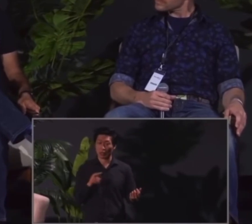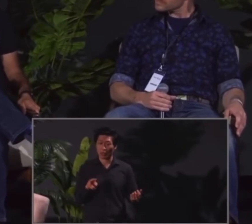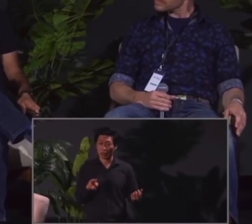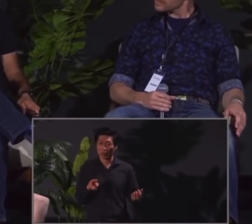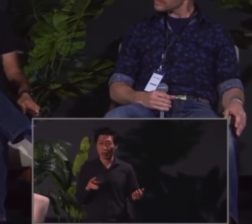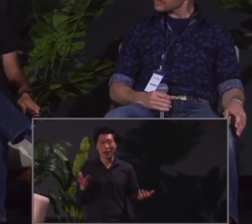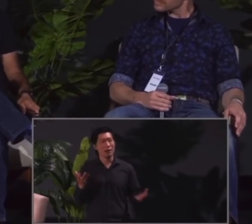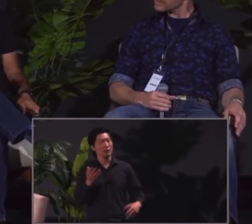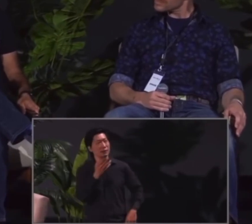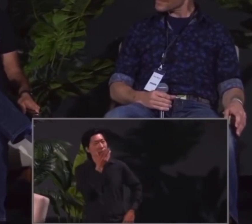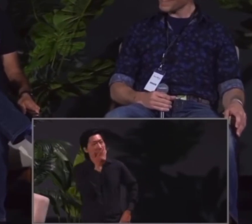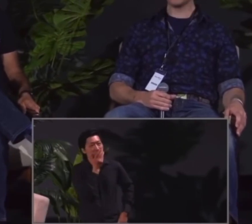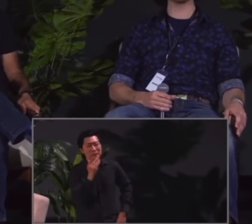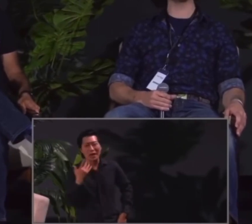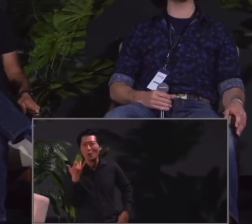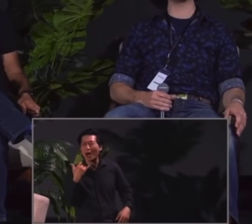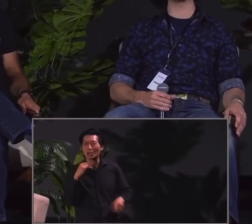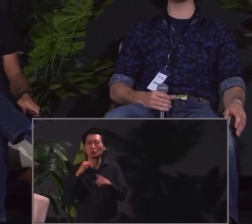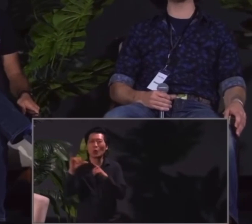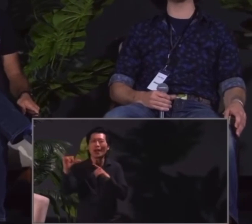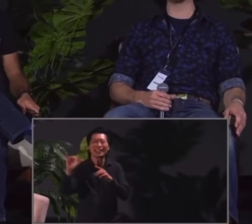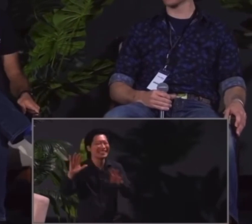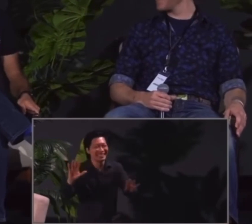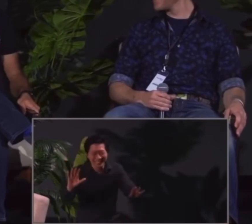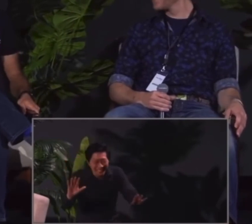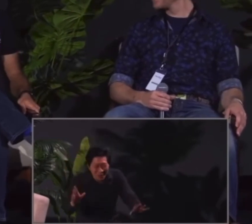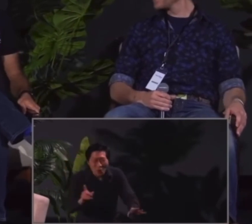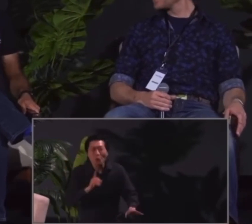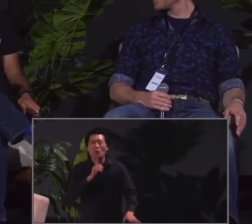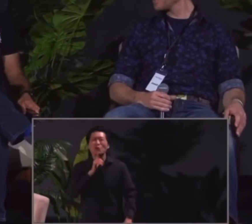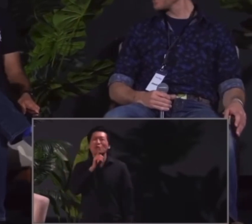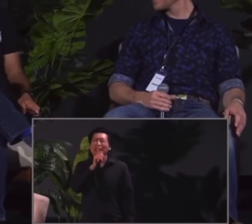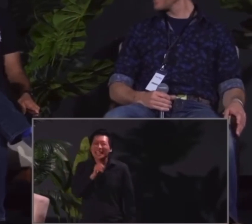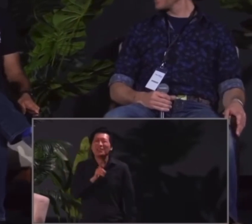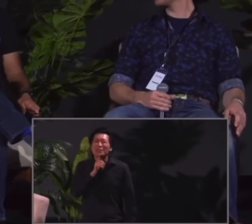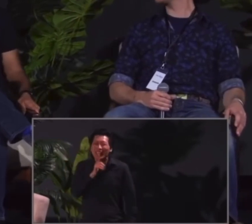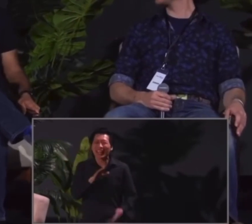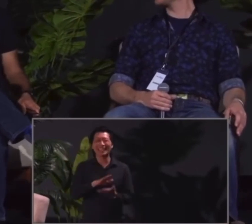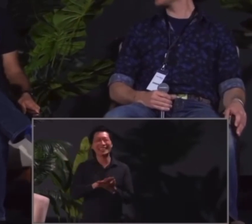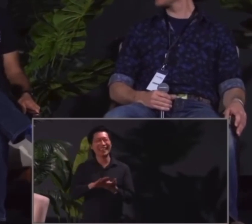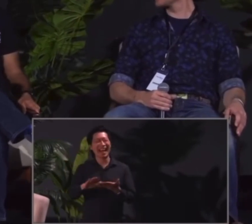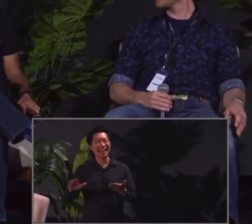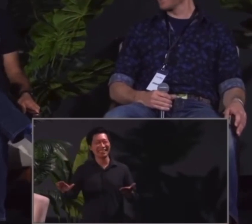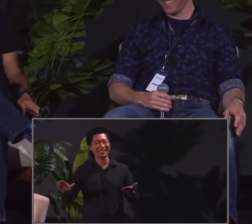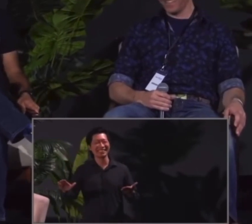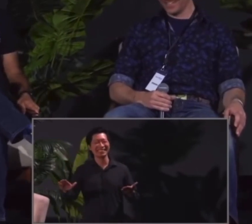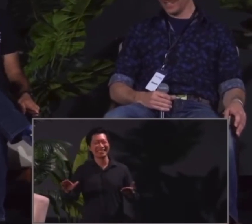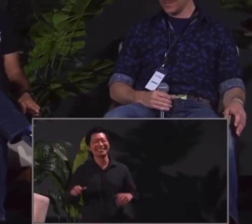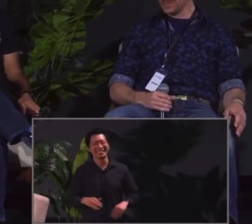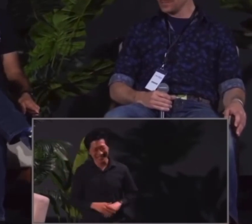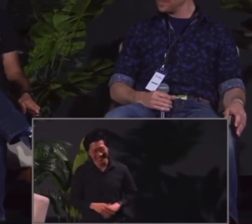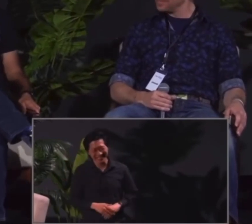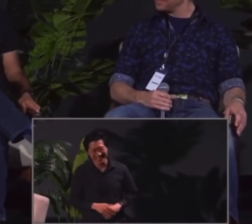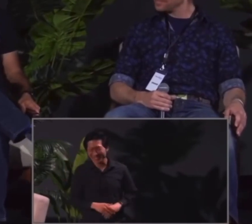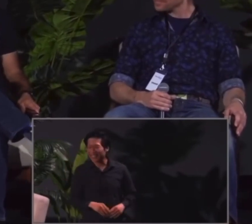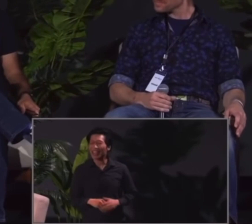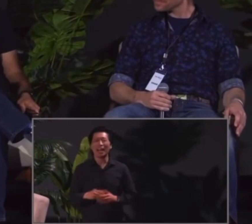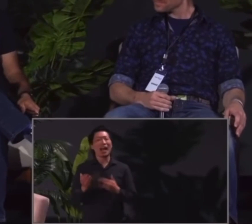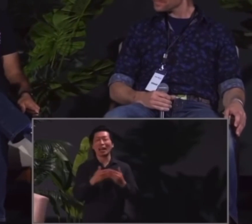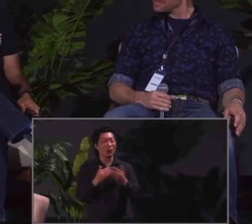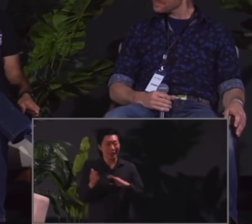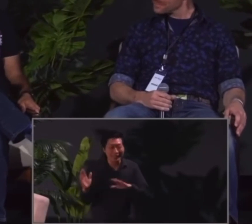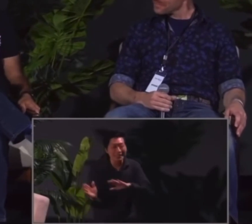Oh, I'm not allowed to swear. It was really, really nice. Do it. Yeah, no. No, I'm not. Corey will have my...